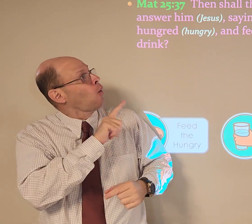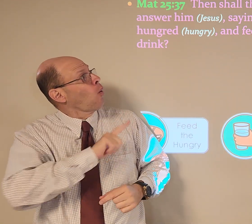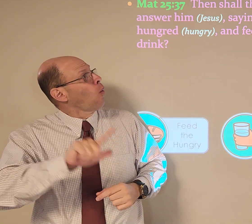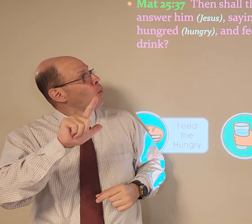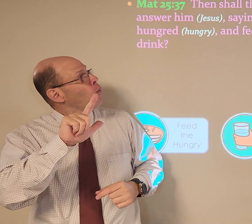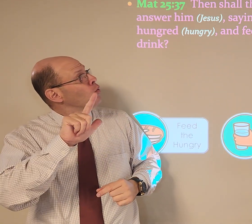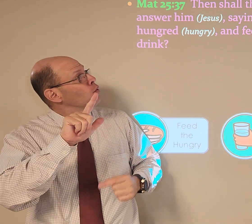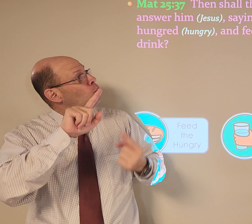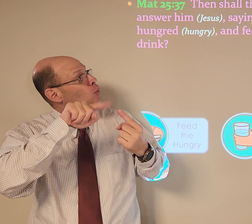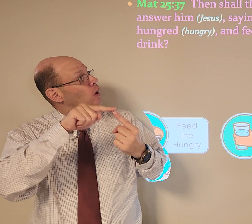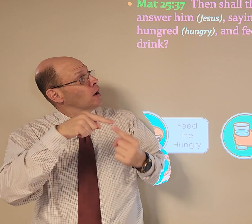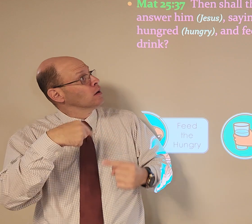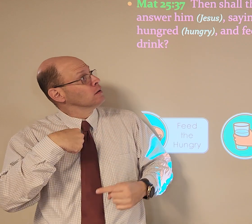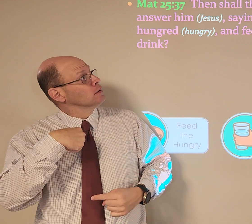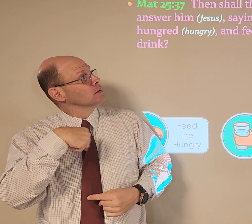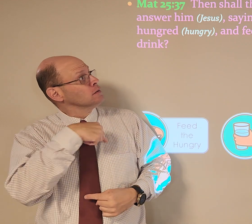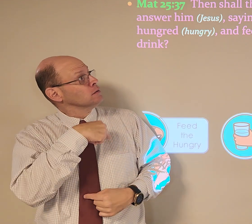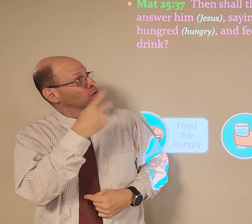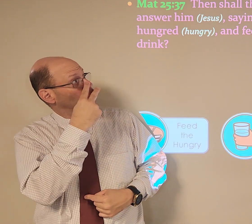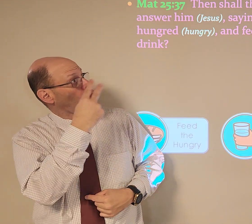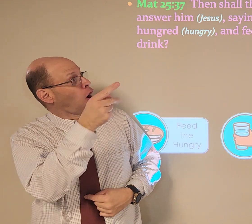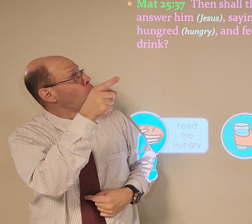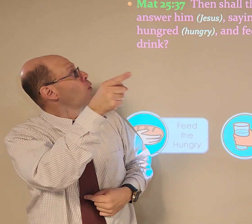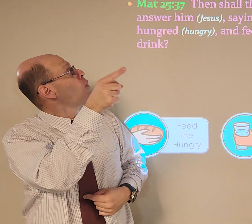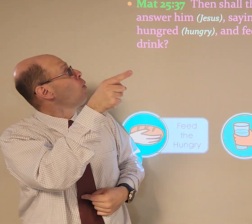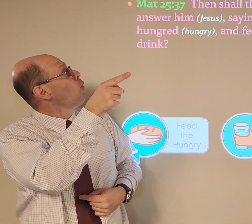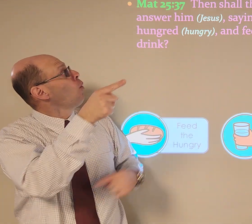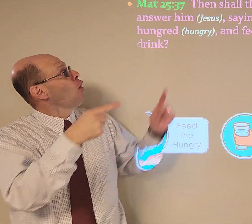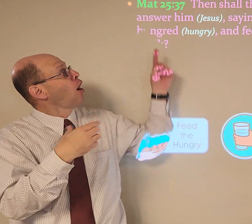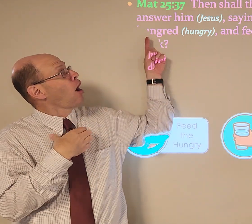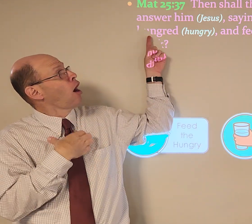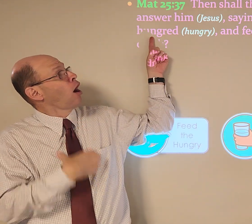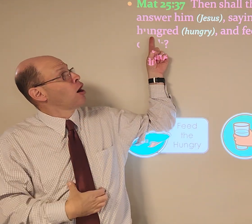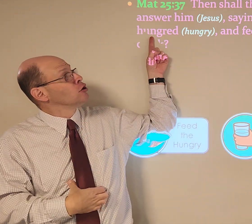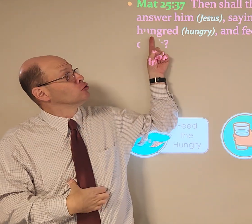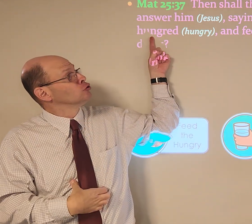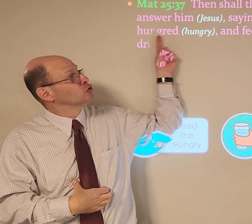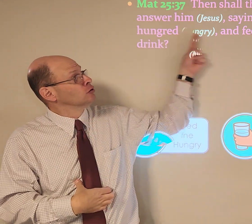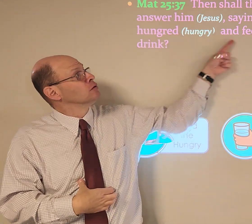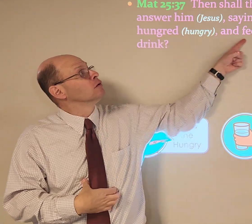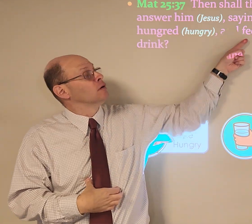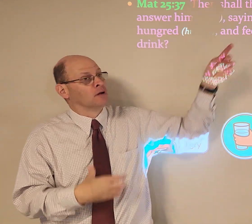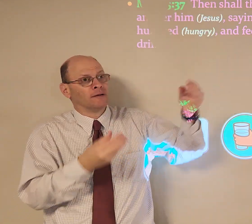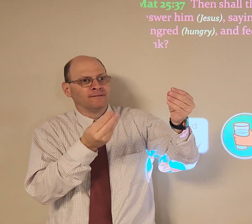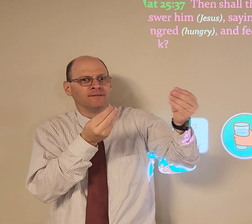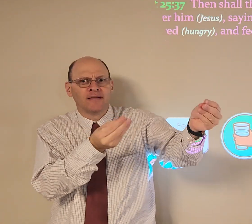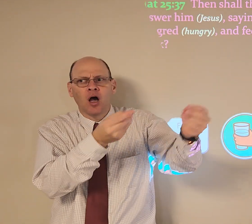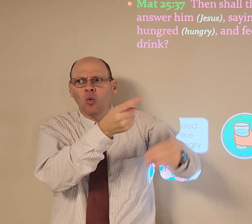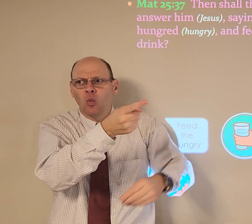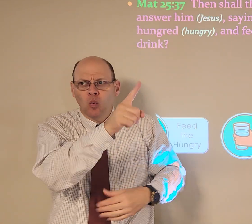saying, Lord, when saw we thee and hungered,